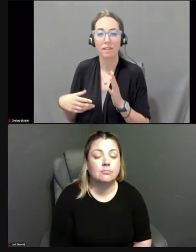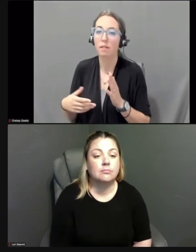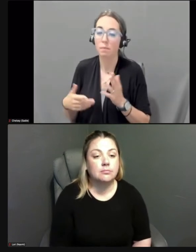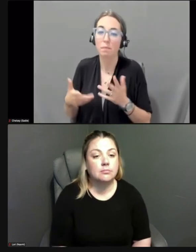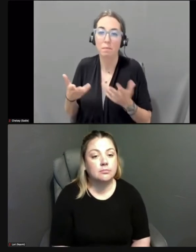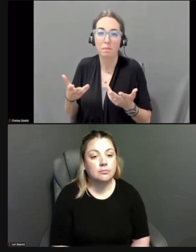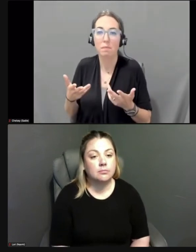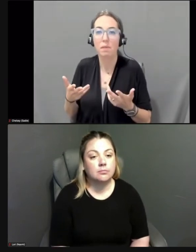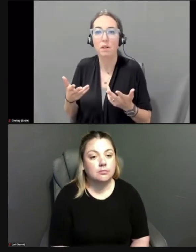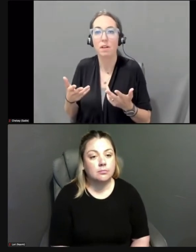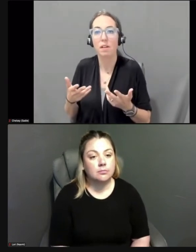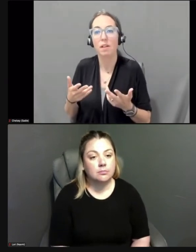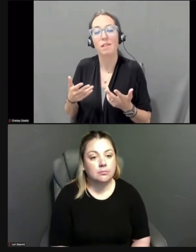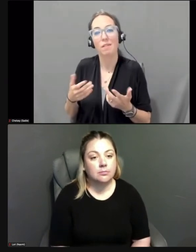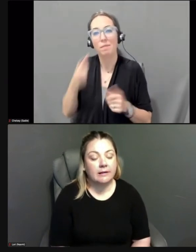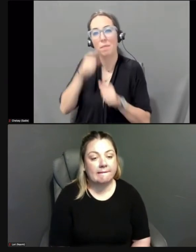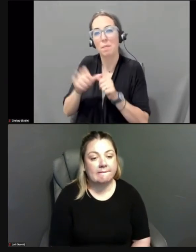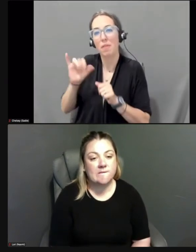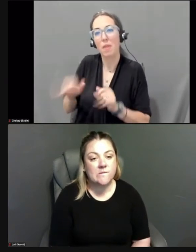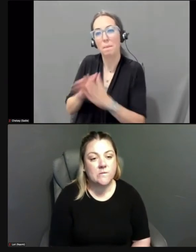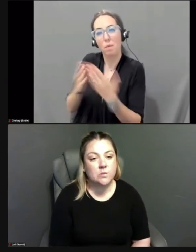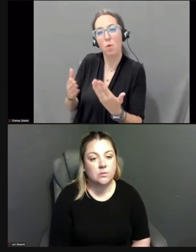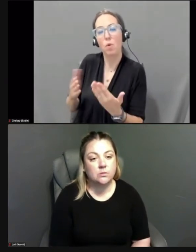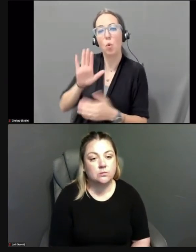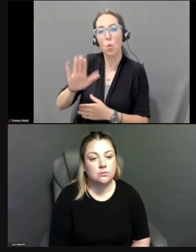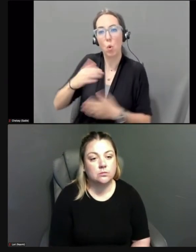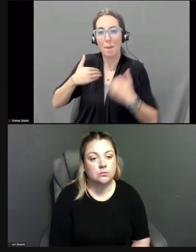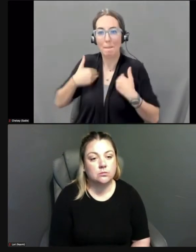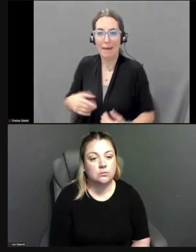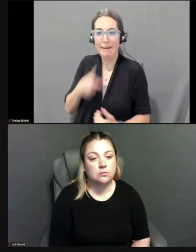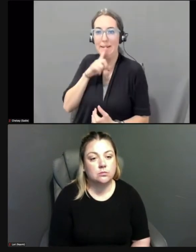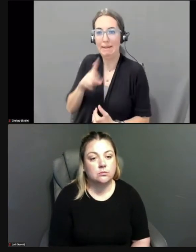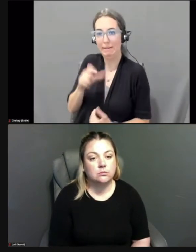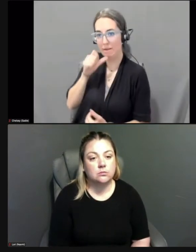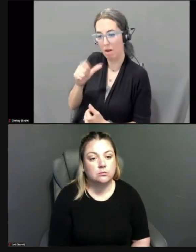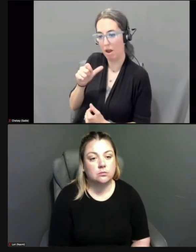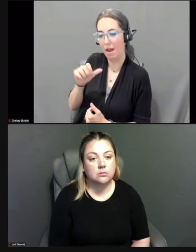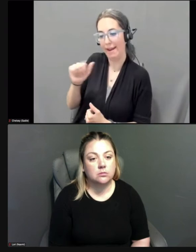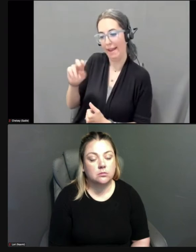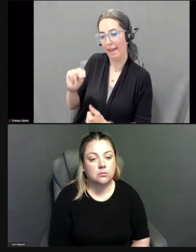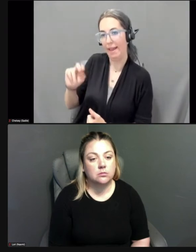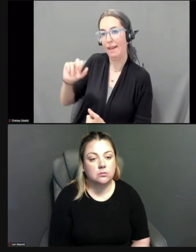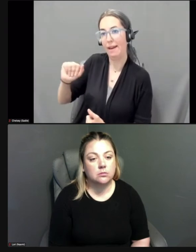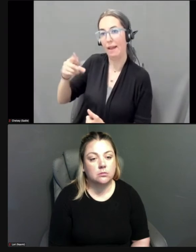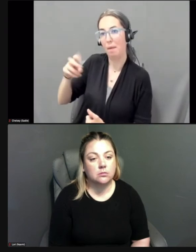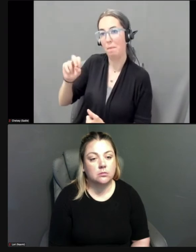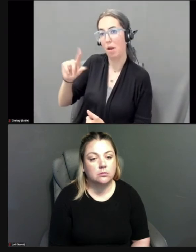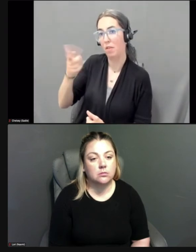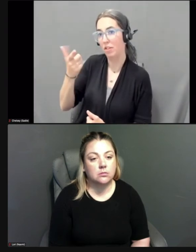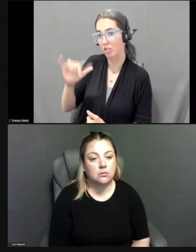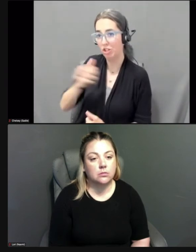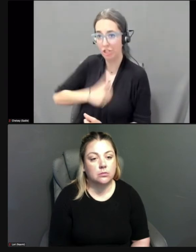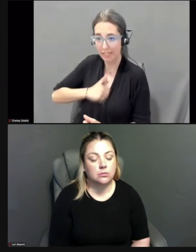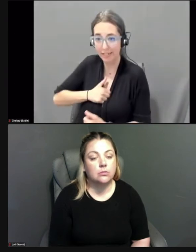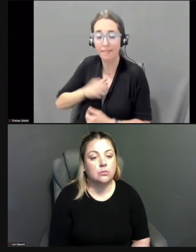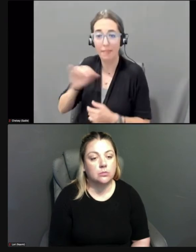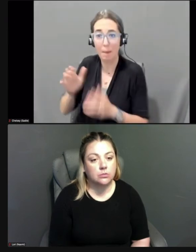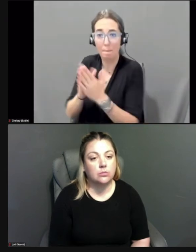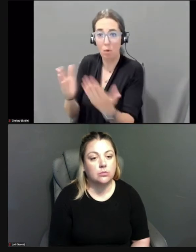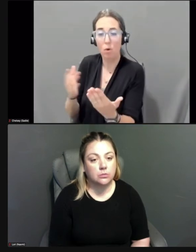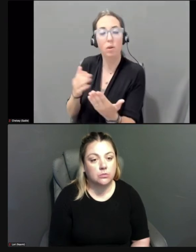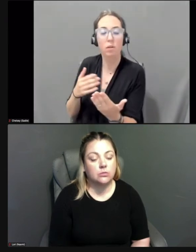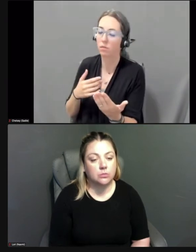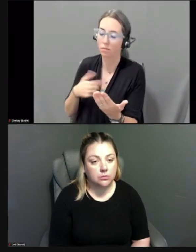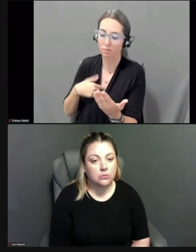me. For Your Body Is Not an Apology. Mm-hmm. That was a big one for me. So yeah, well, again, we can link all these things in the show notes if y'all are interested in